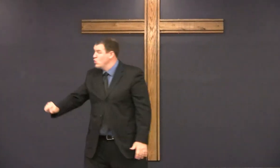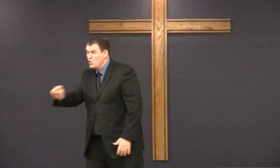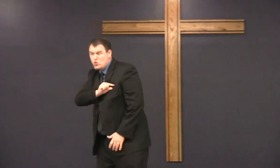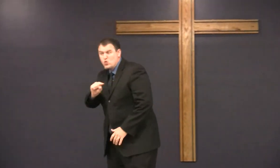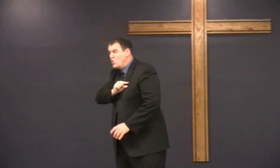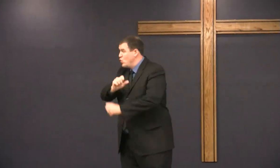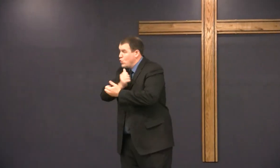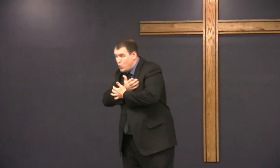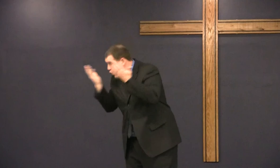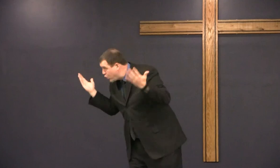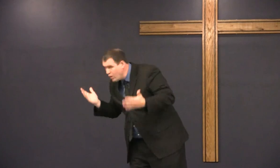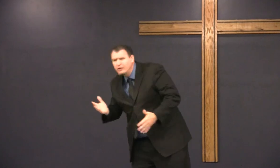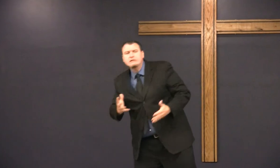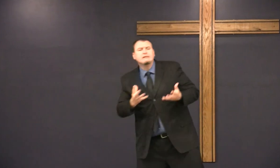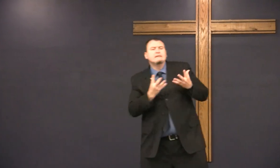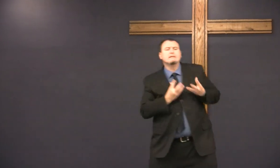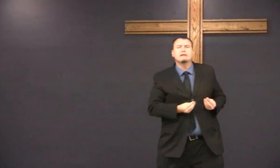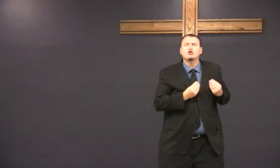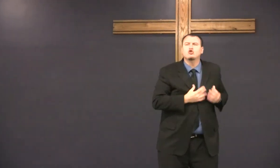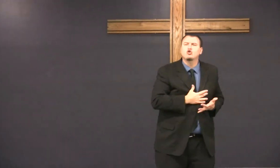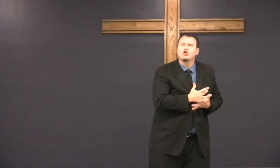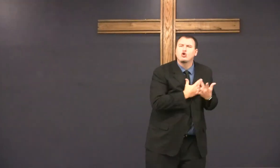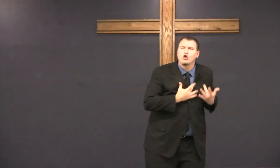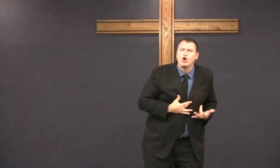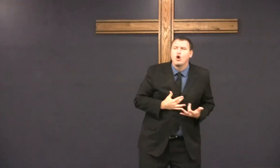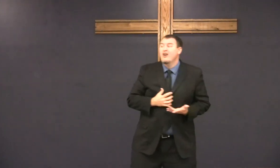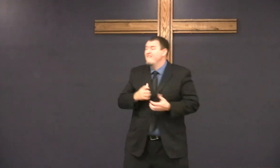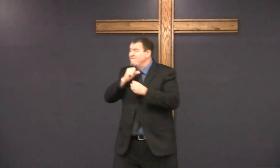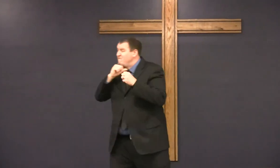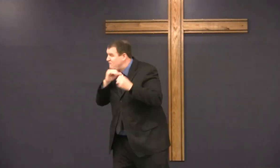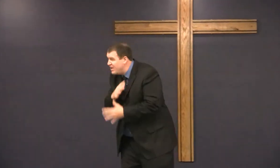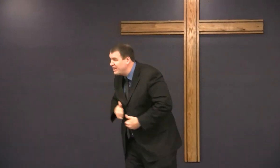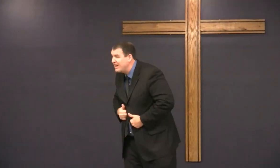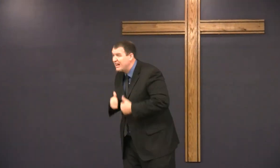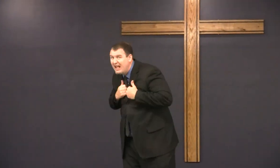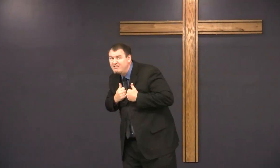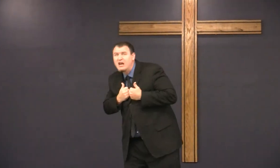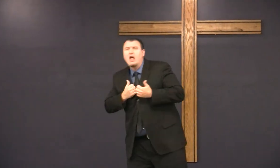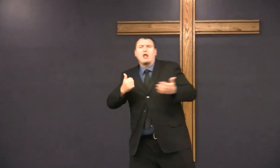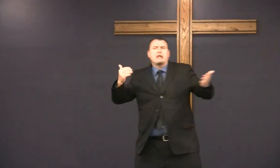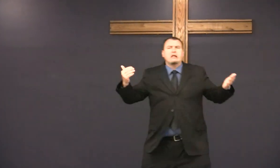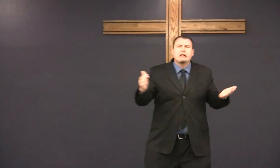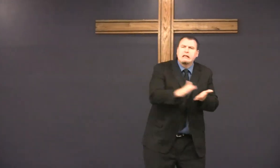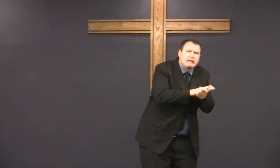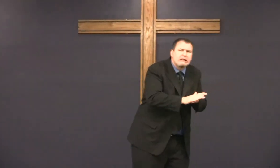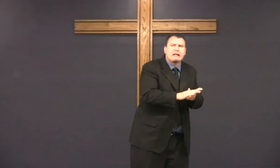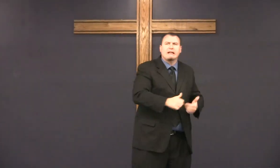Instead of not caring about God, have a relationship with God. No conviction,